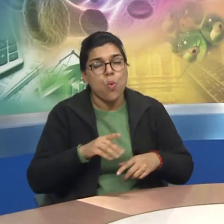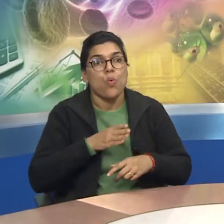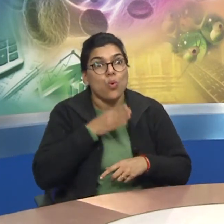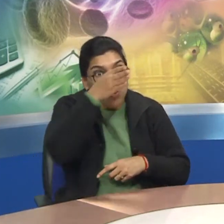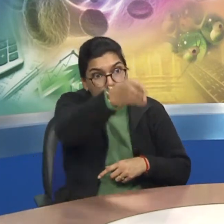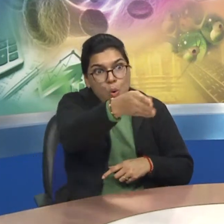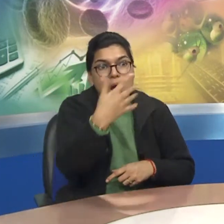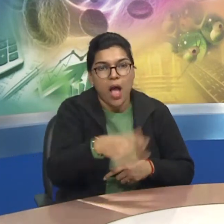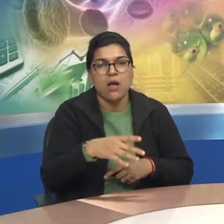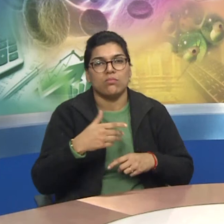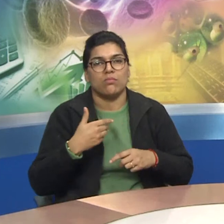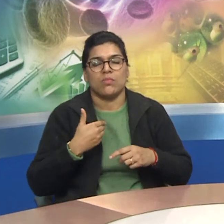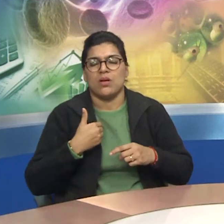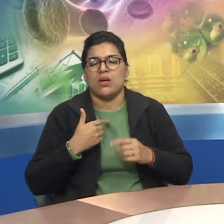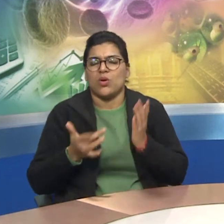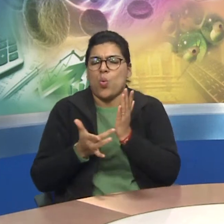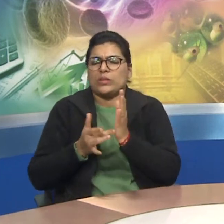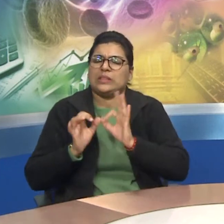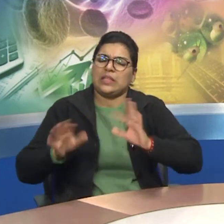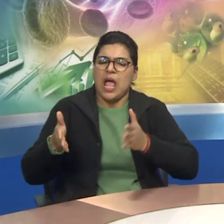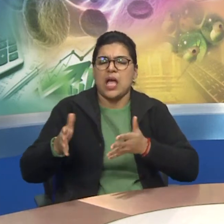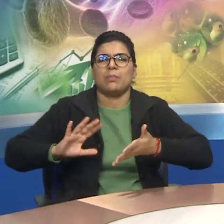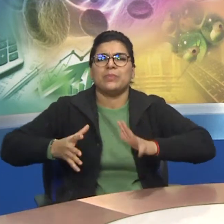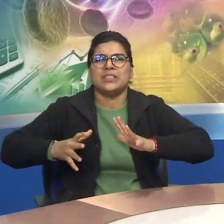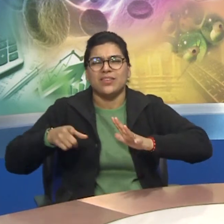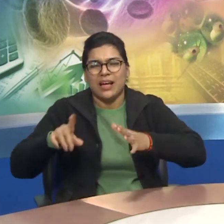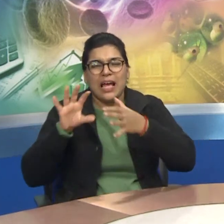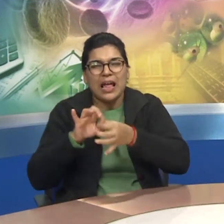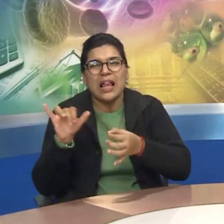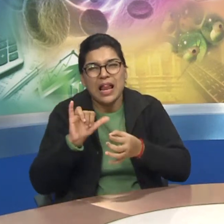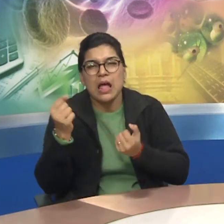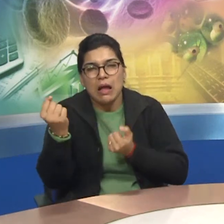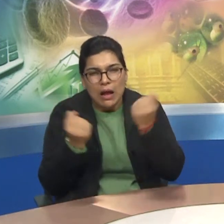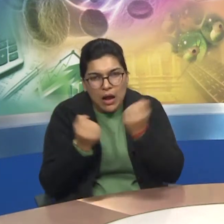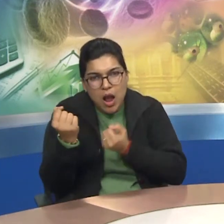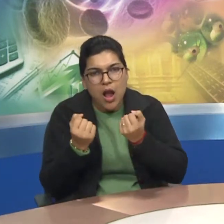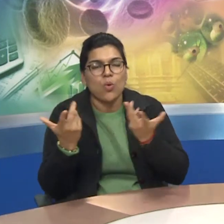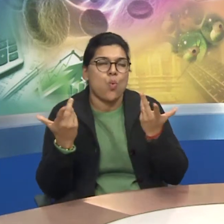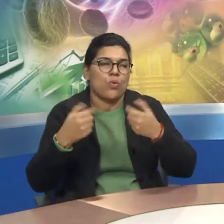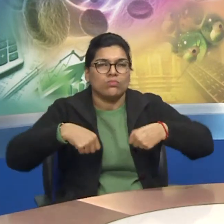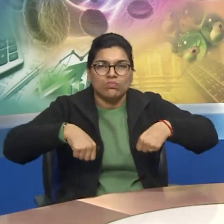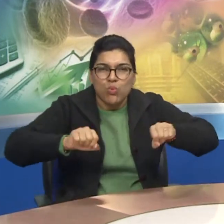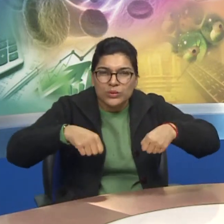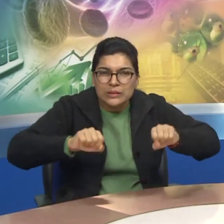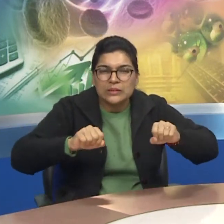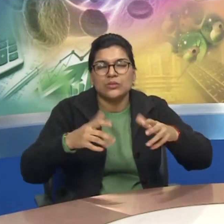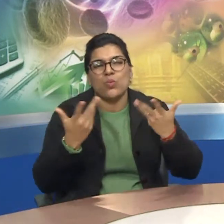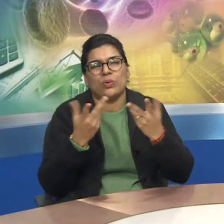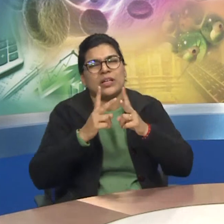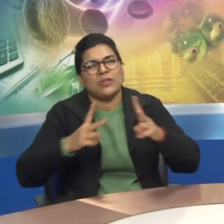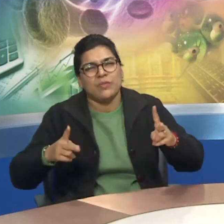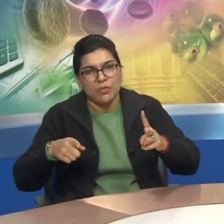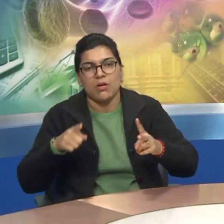Enjoy sports and recreational activities that use your muscles rather than